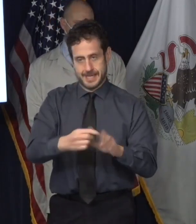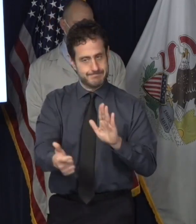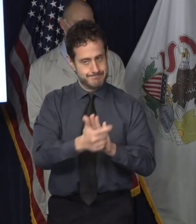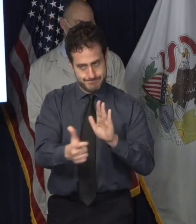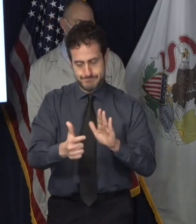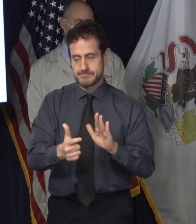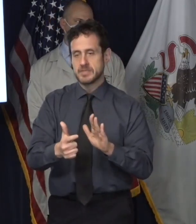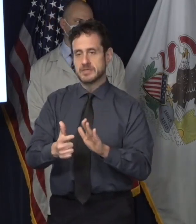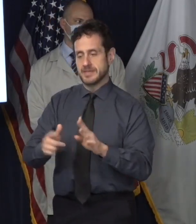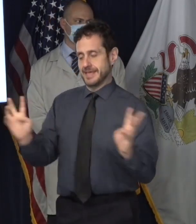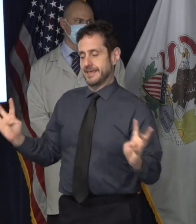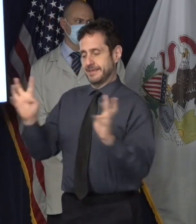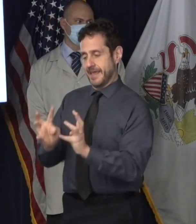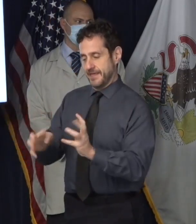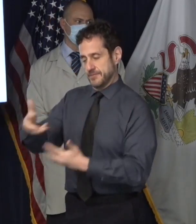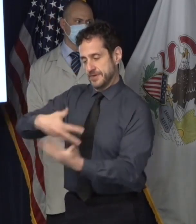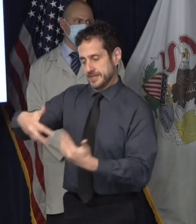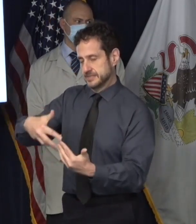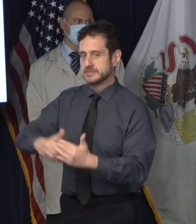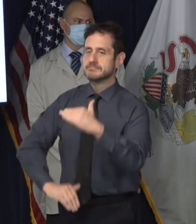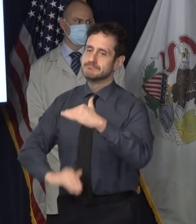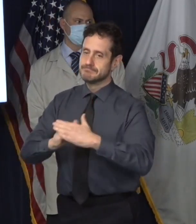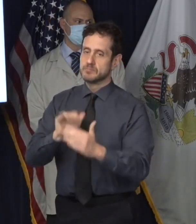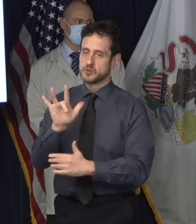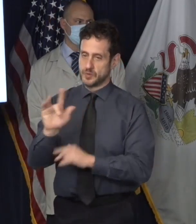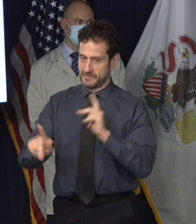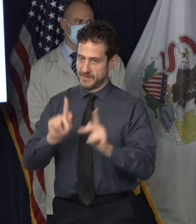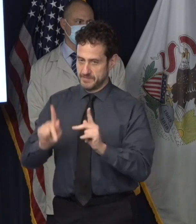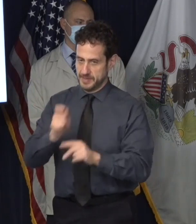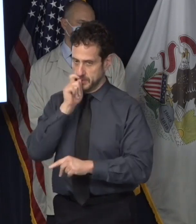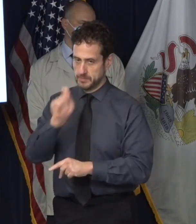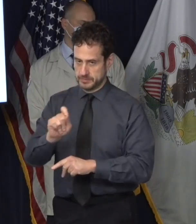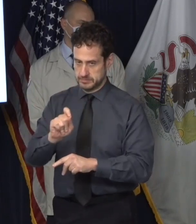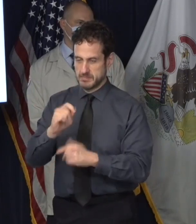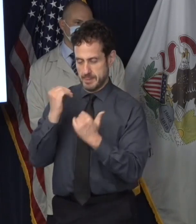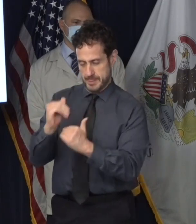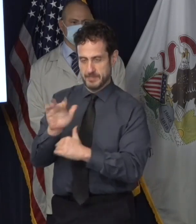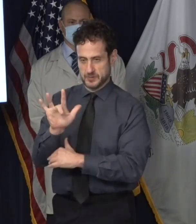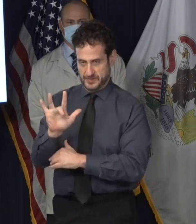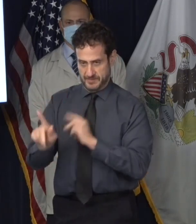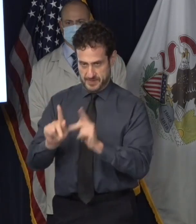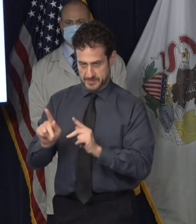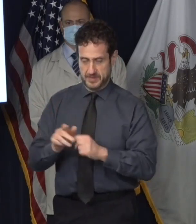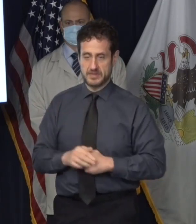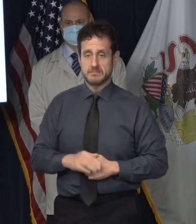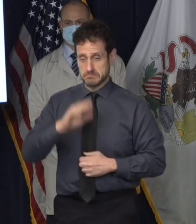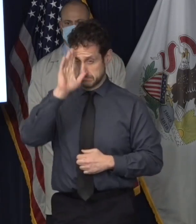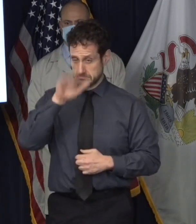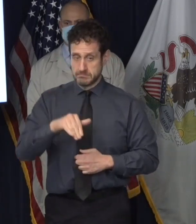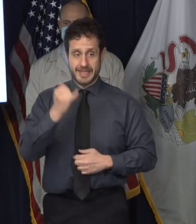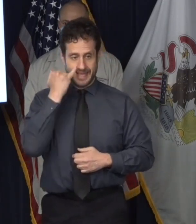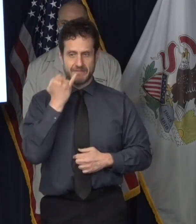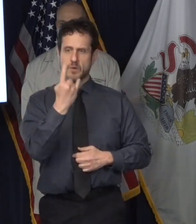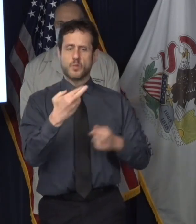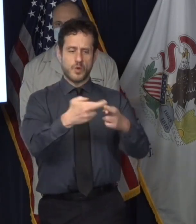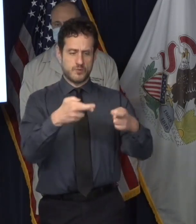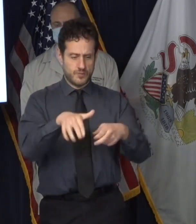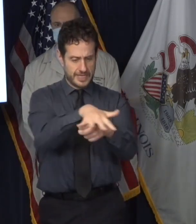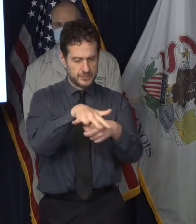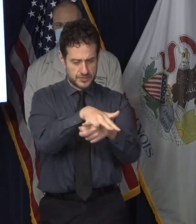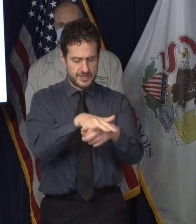gatherings to no more than 25 individuals. As you may know, when the regional positivity rate